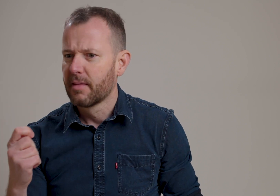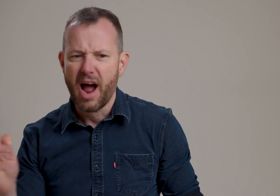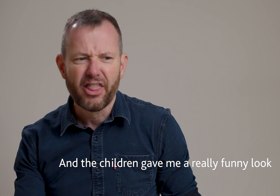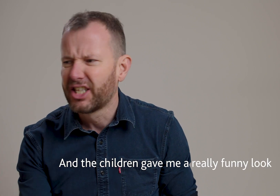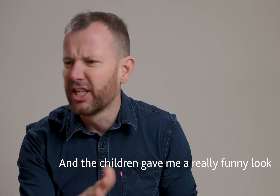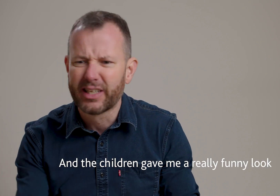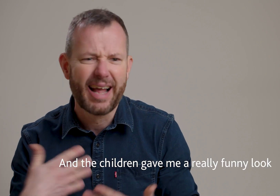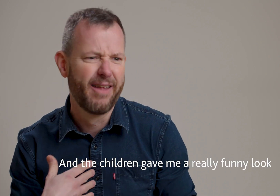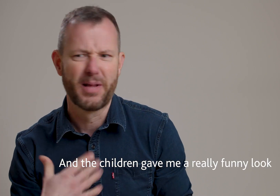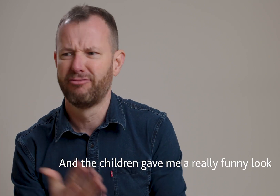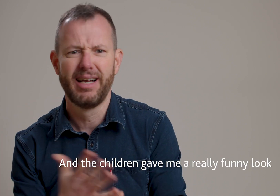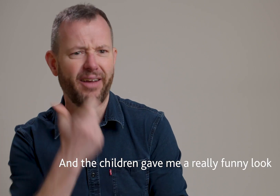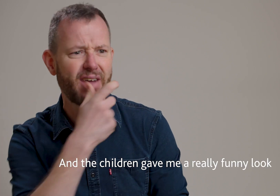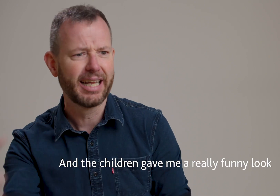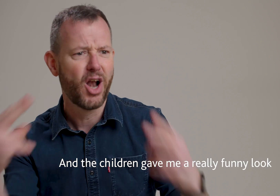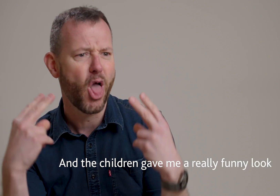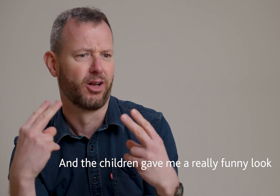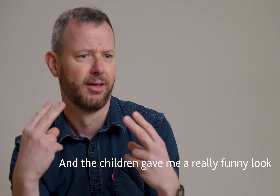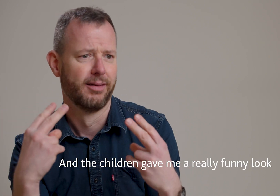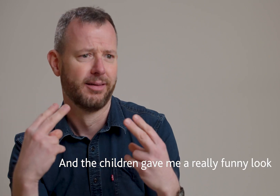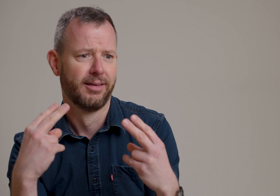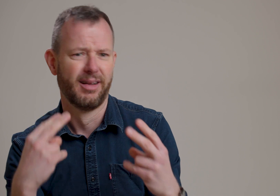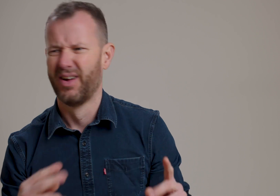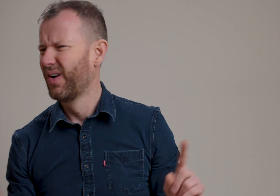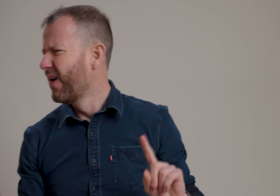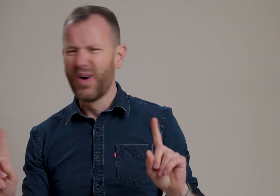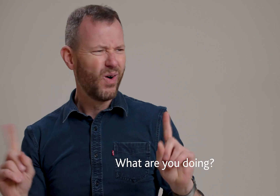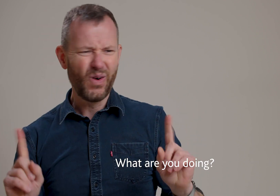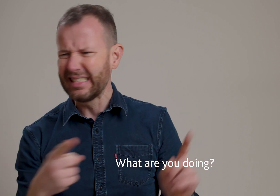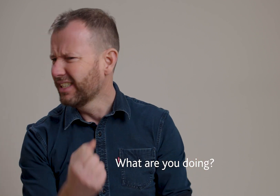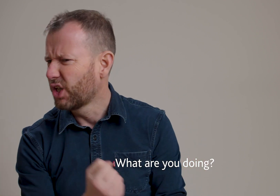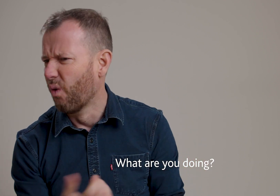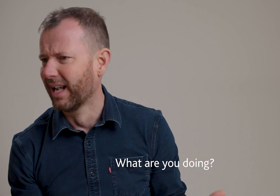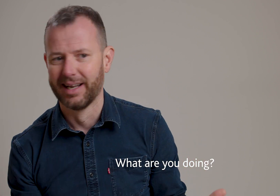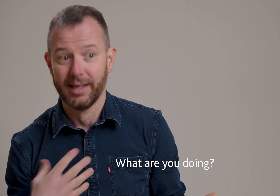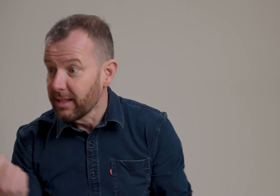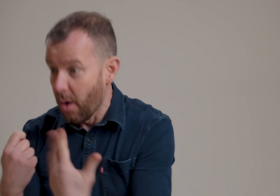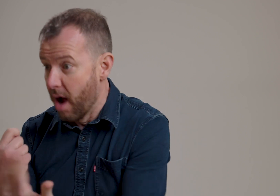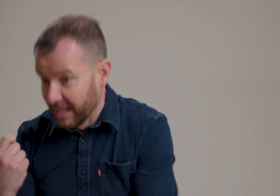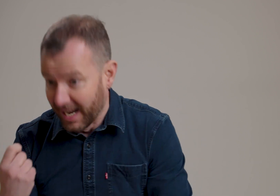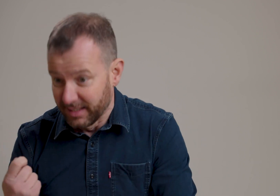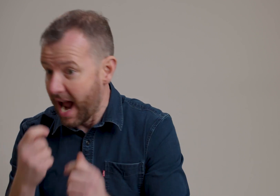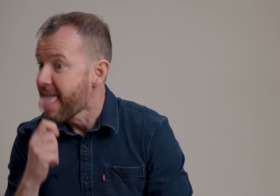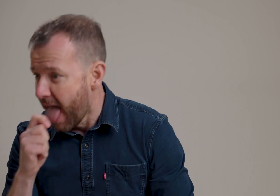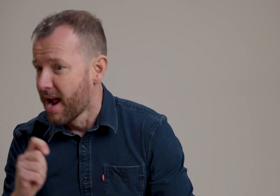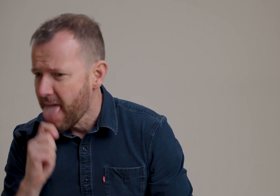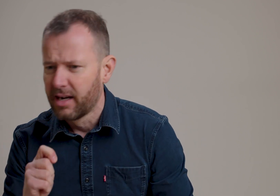And they still gave me a really funny look. What the world? Now, so